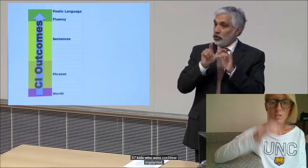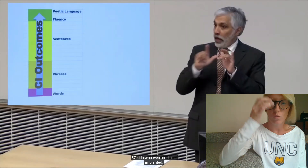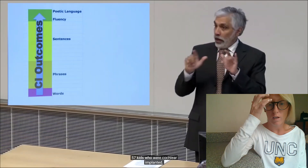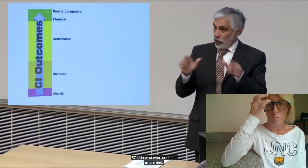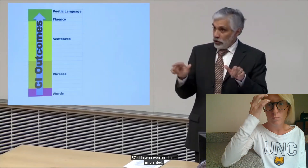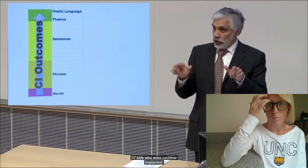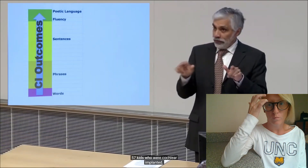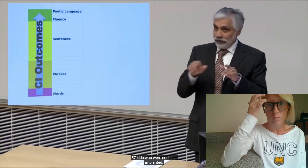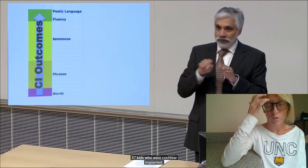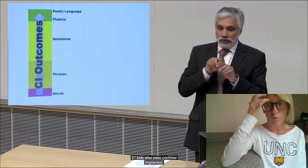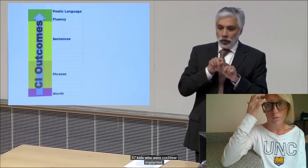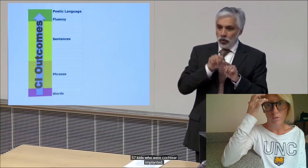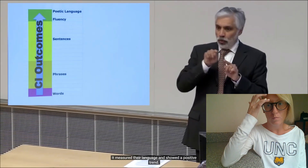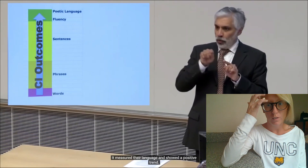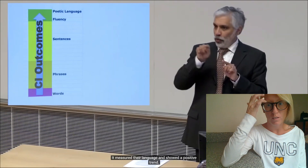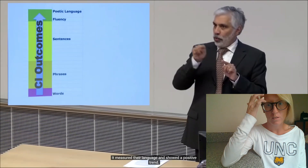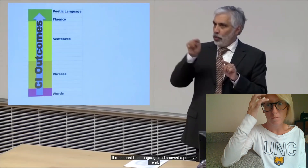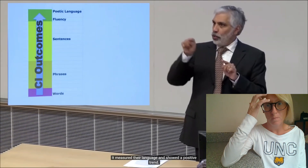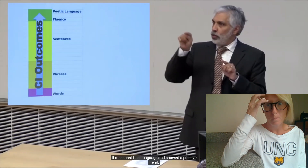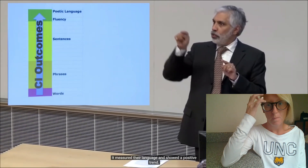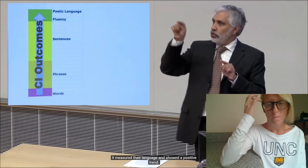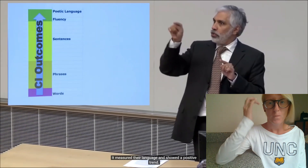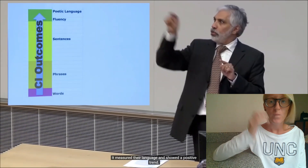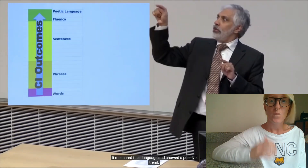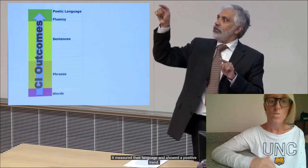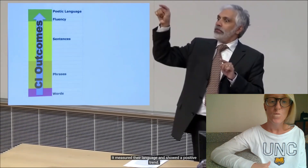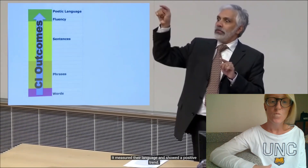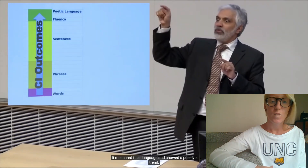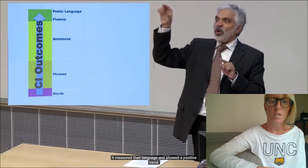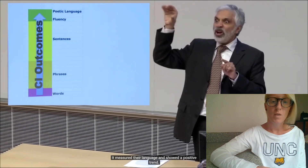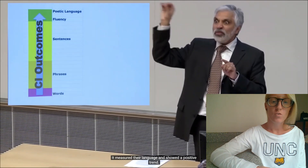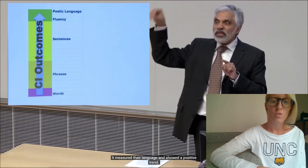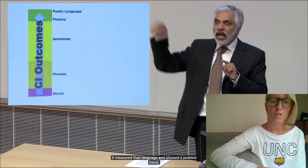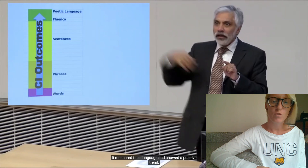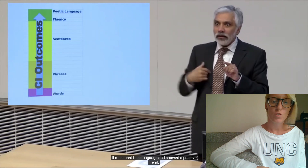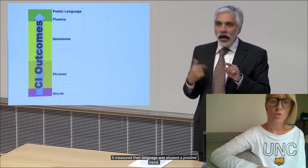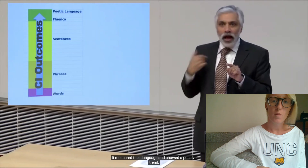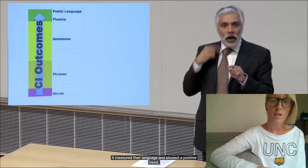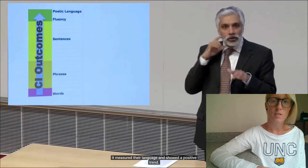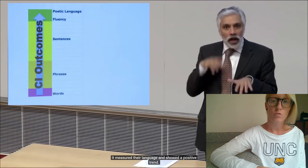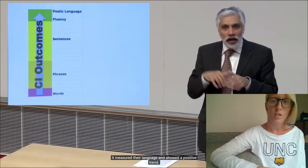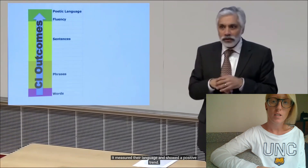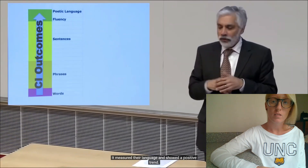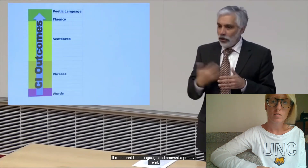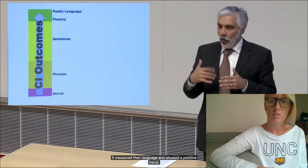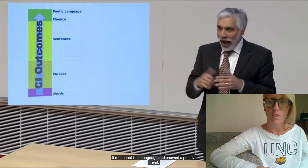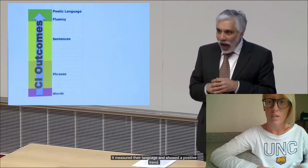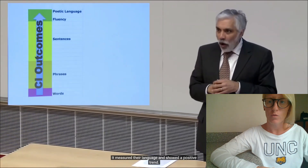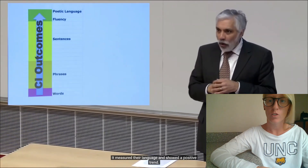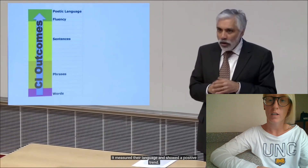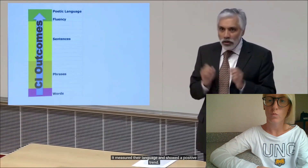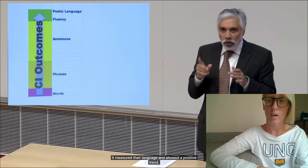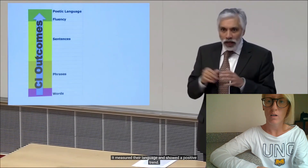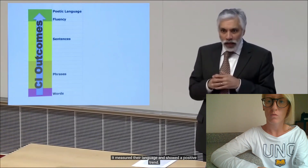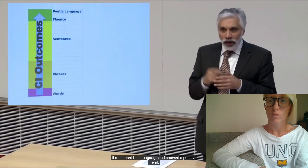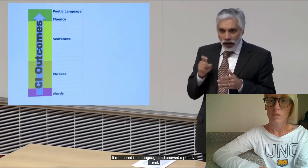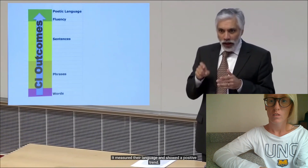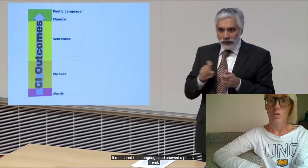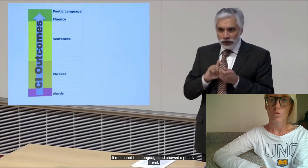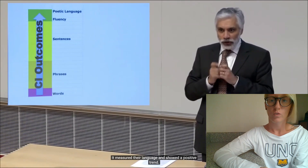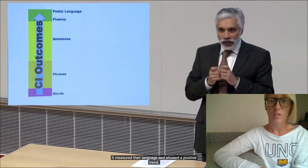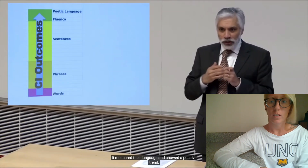cochlear kids who implanted. had cochlear implants. It measured their language It measured and the language showed and showed a positive And I was trend. shocked,